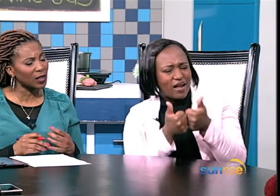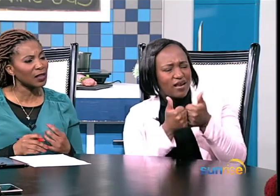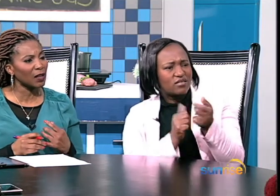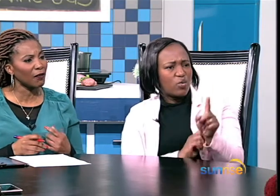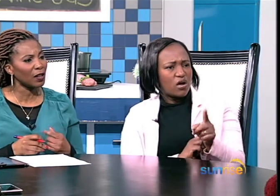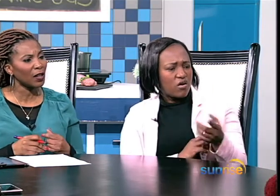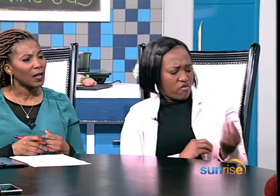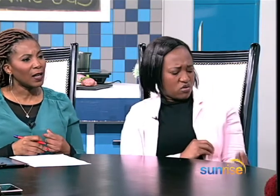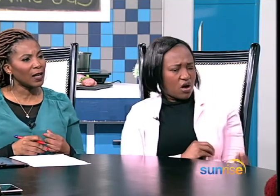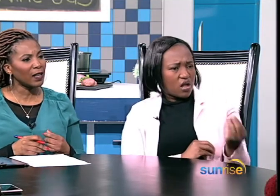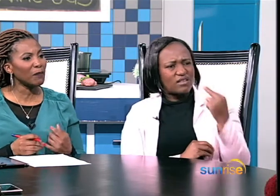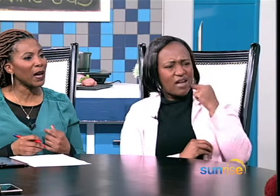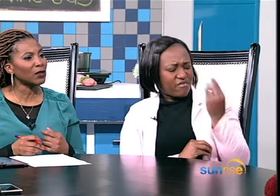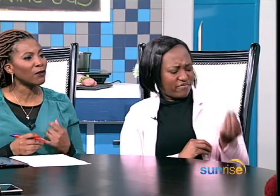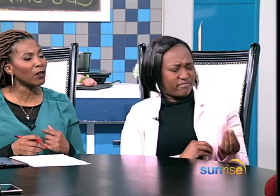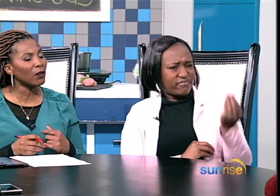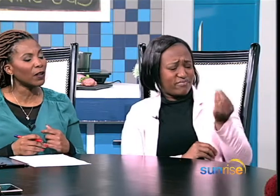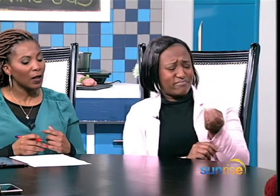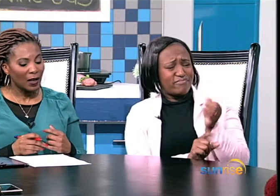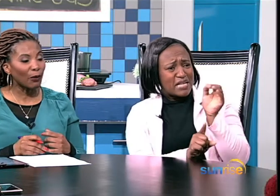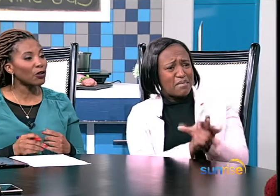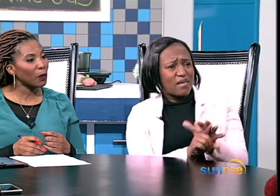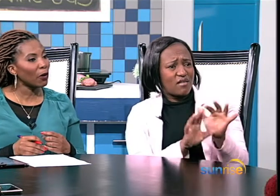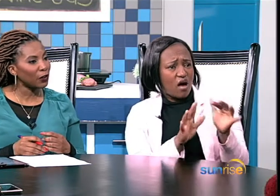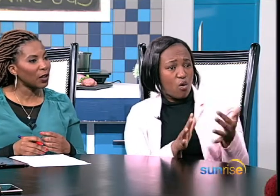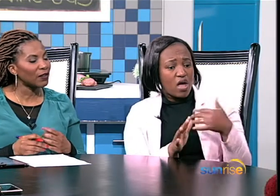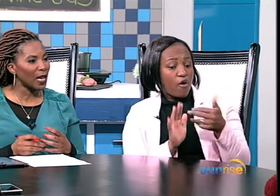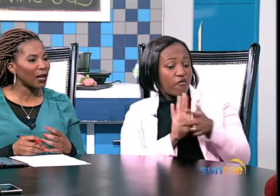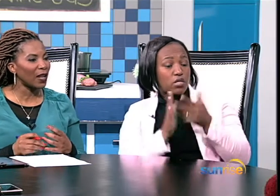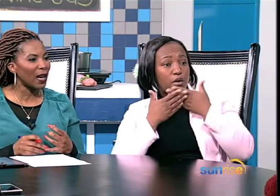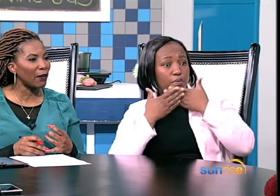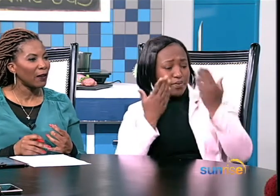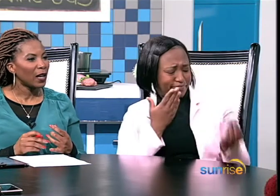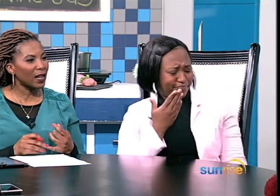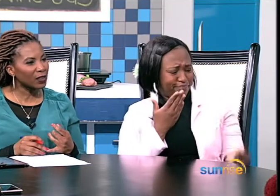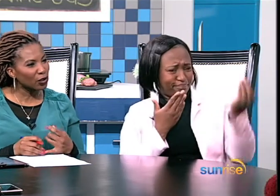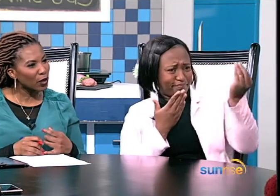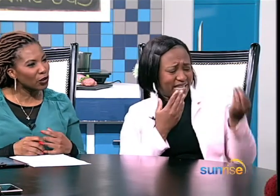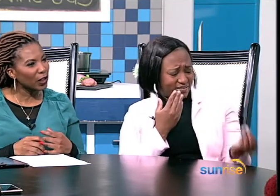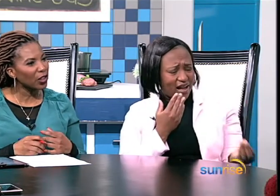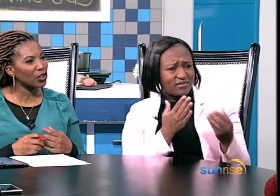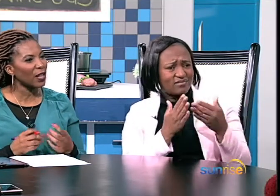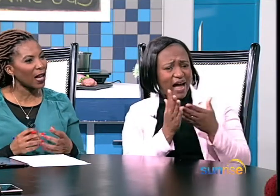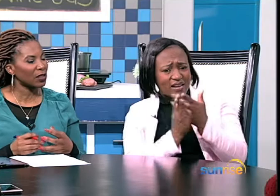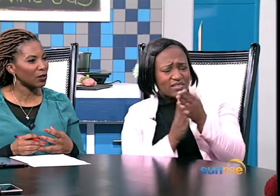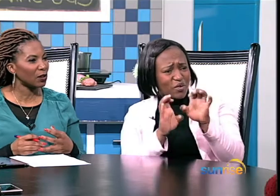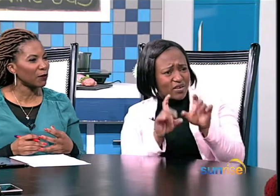South Africa, the impact of the language not being official has had on their life, access to education, access to